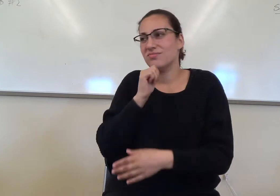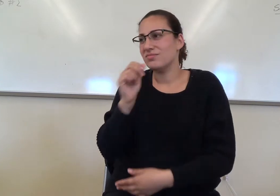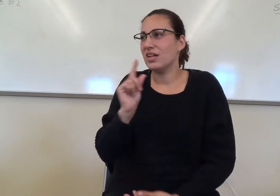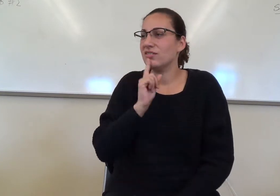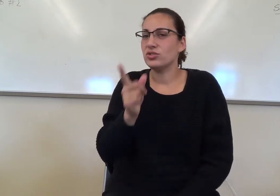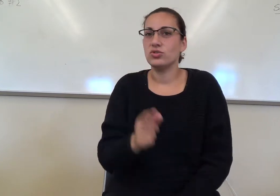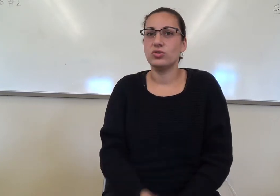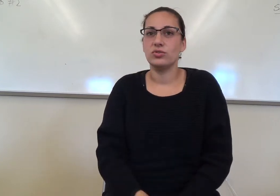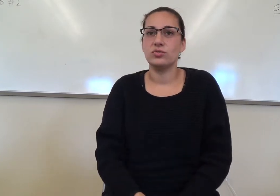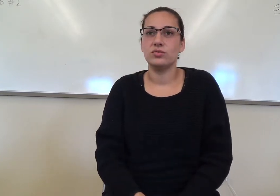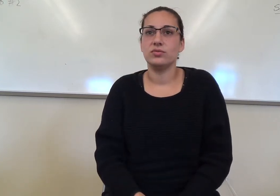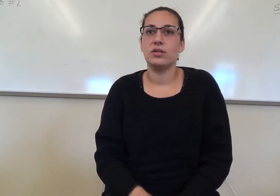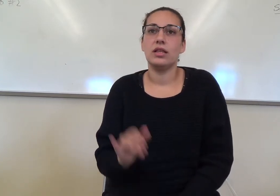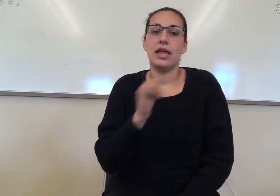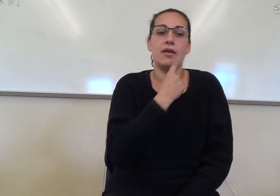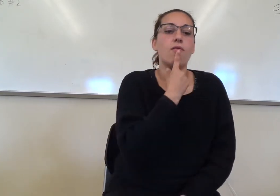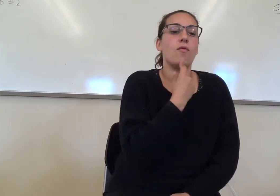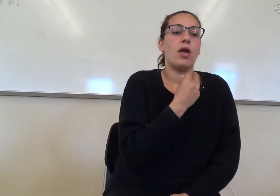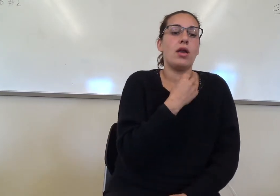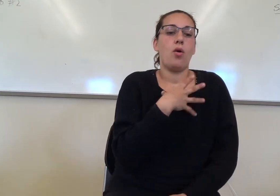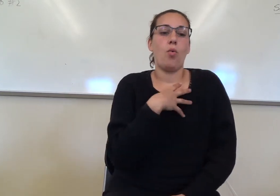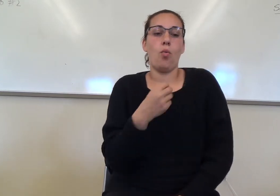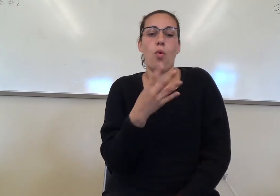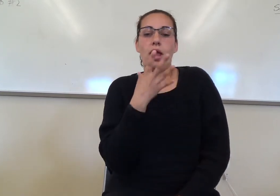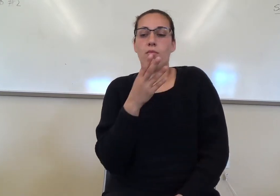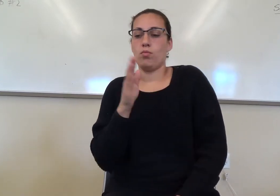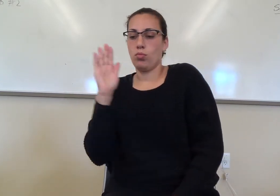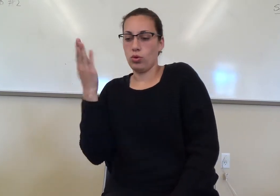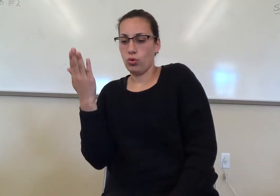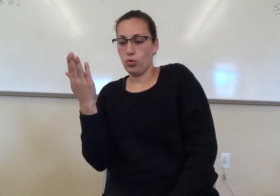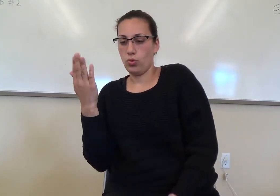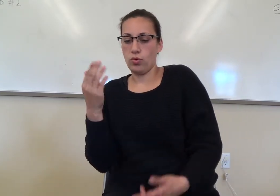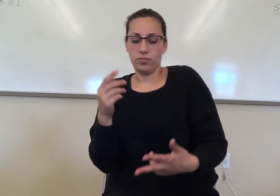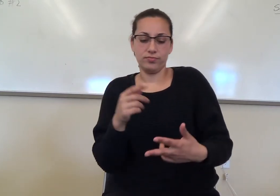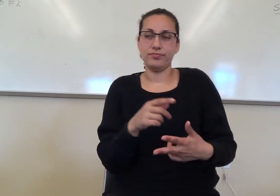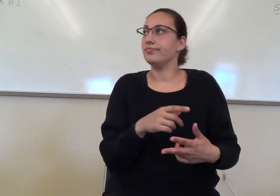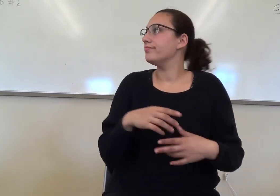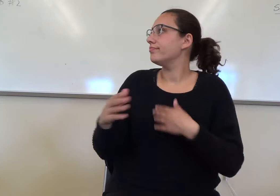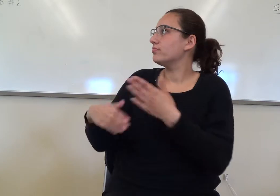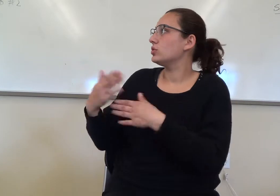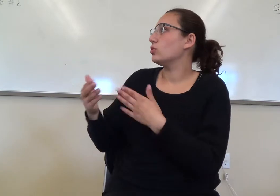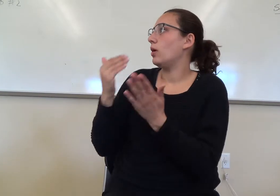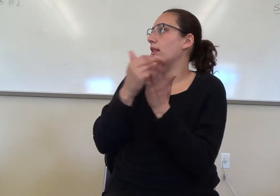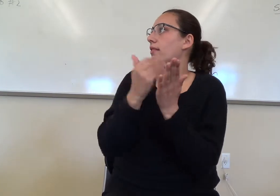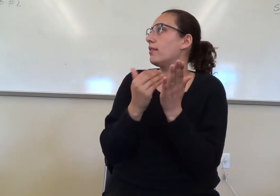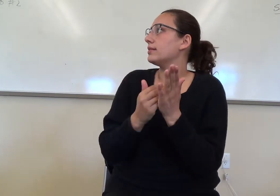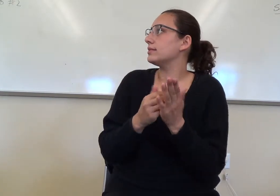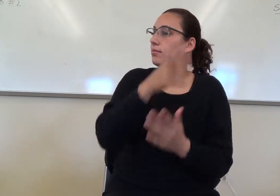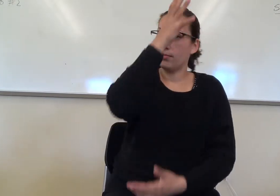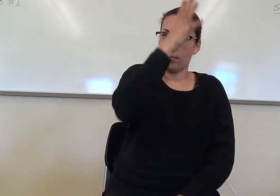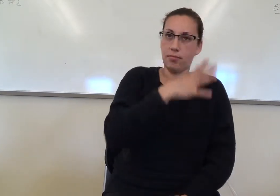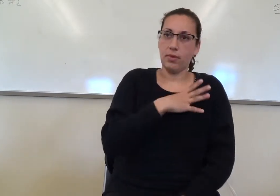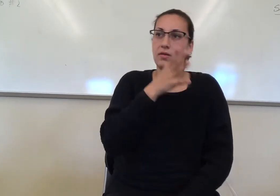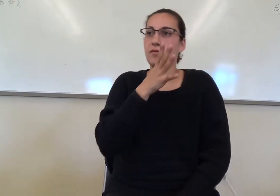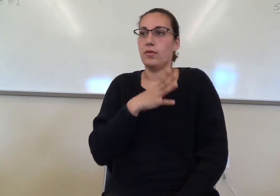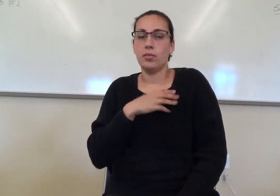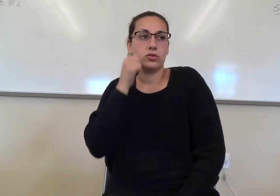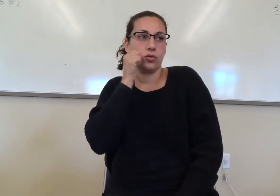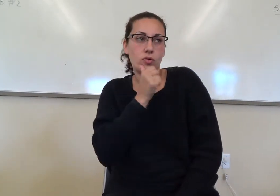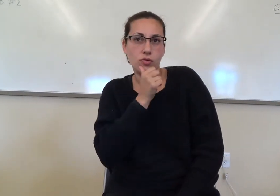Red, white, blue, girl, boy, man, woman, summer, autumn, winter, spring, and north, south, east, and west. I'm sure I could do that. I don't know that I